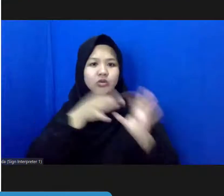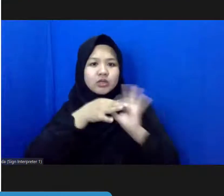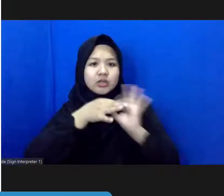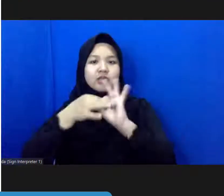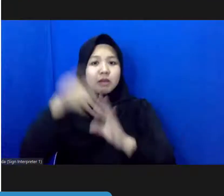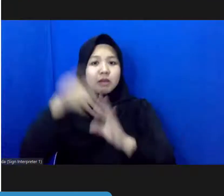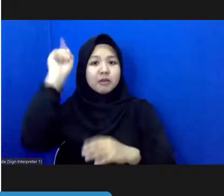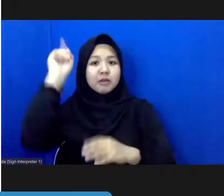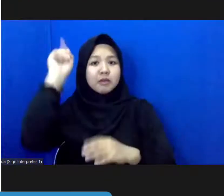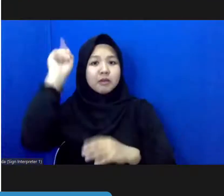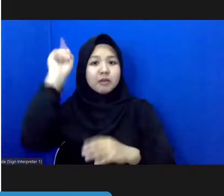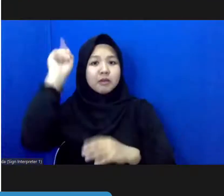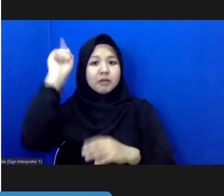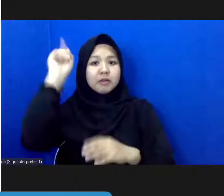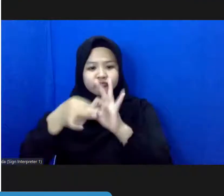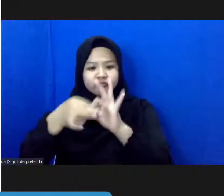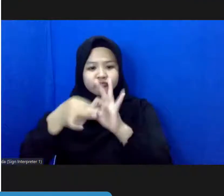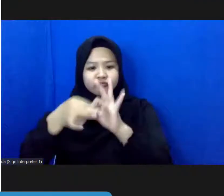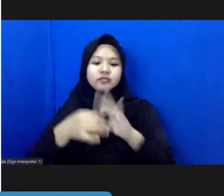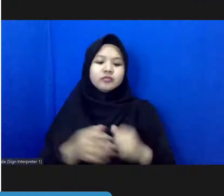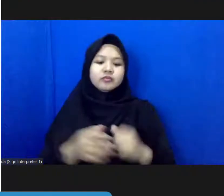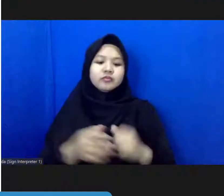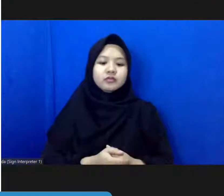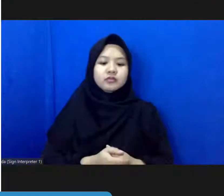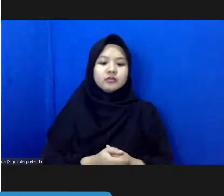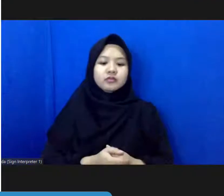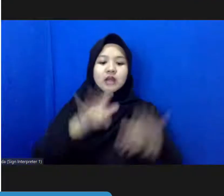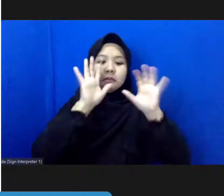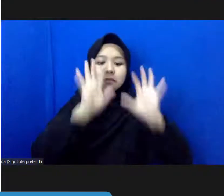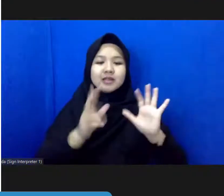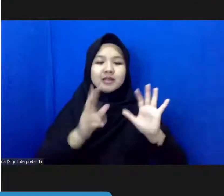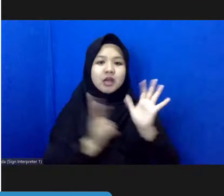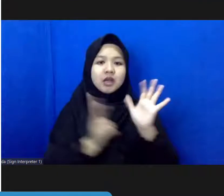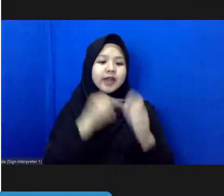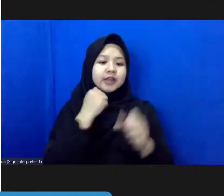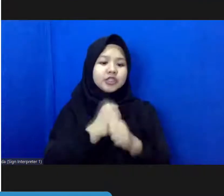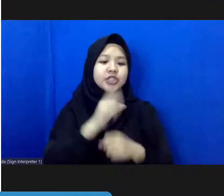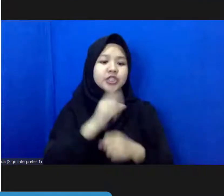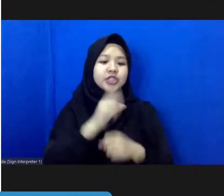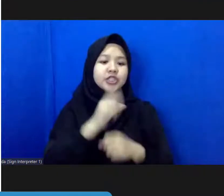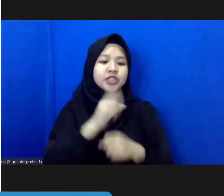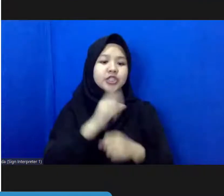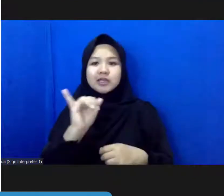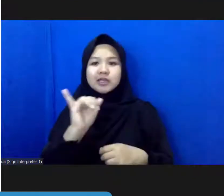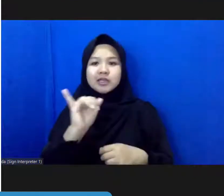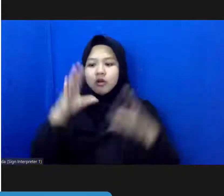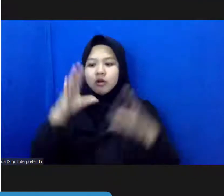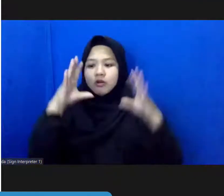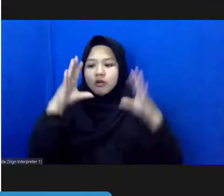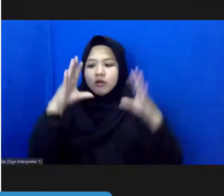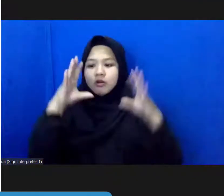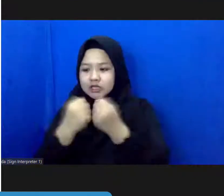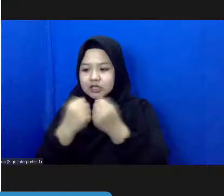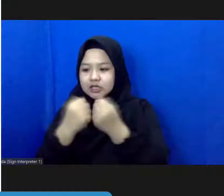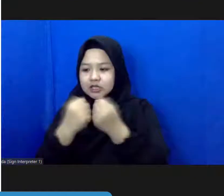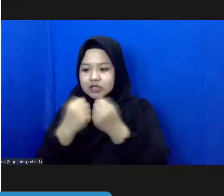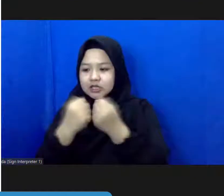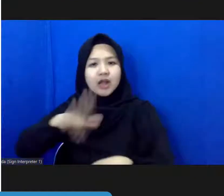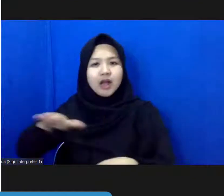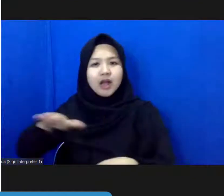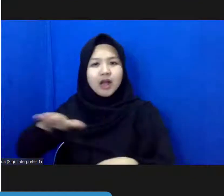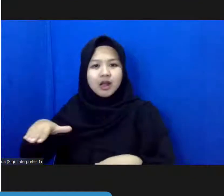one. And also a lot of NGOs in the, for instance, in the child focused organizations, we call it